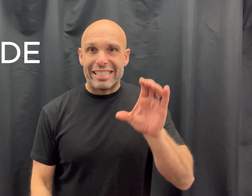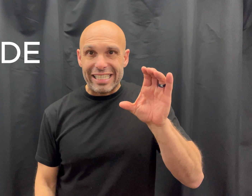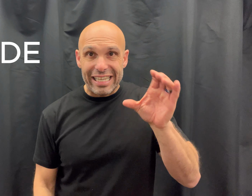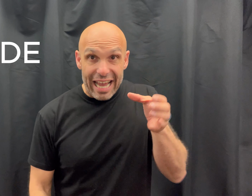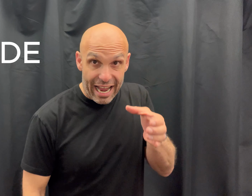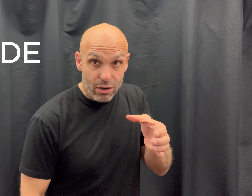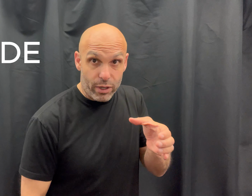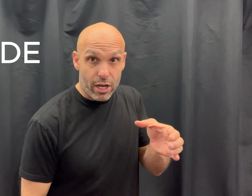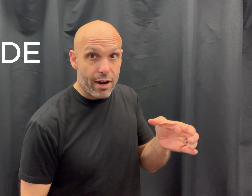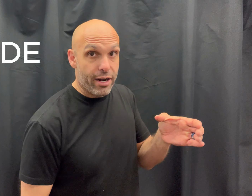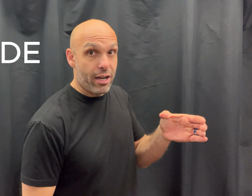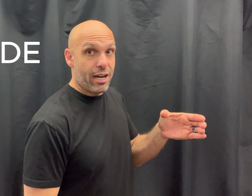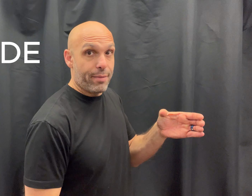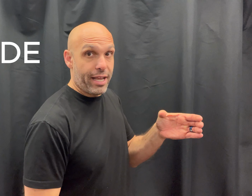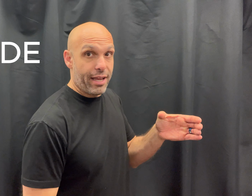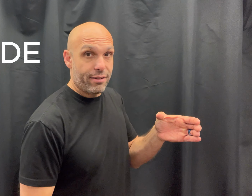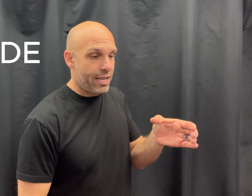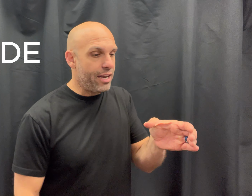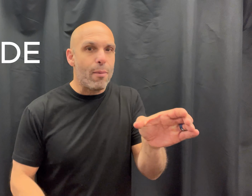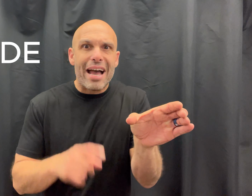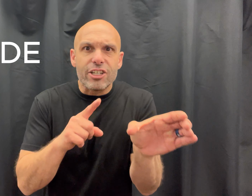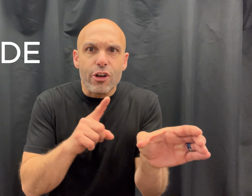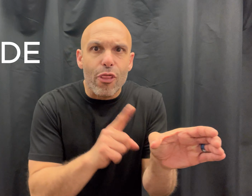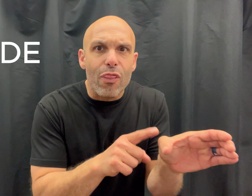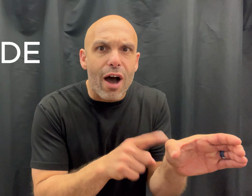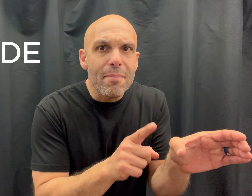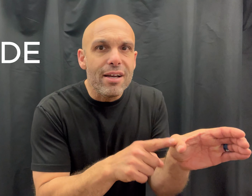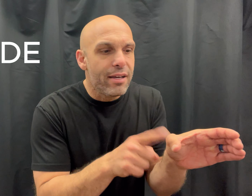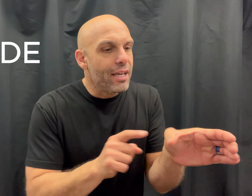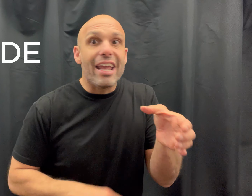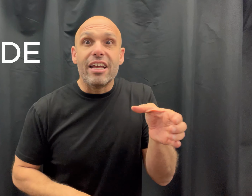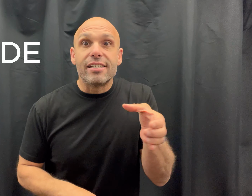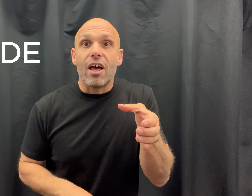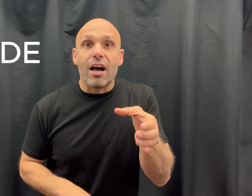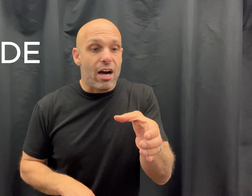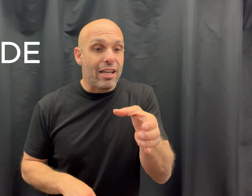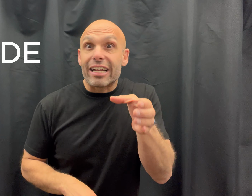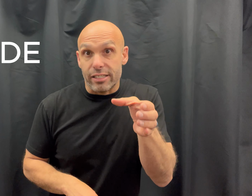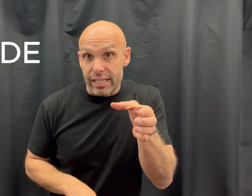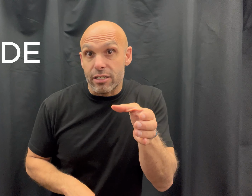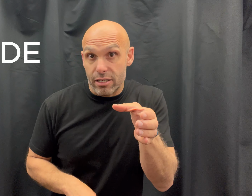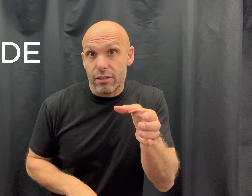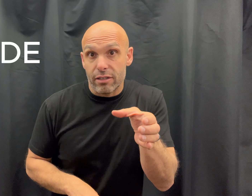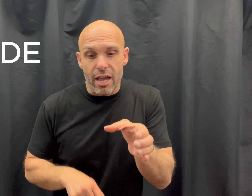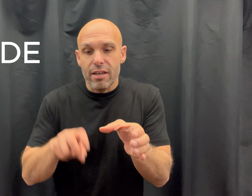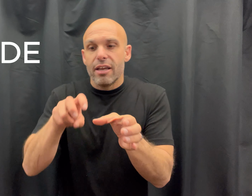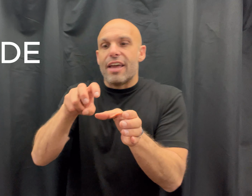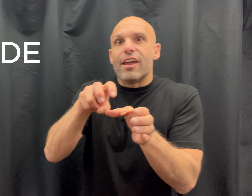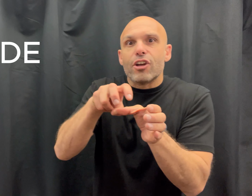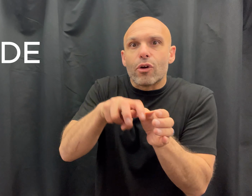C hand with our non-dominant hand, okay? Now imagine your thumb is like a seat, okay? And then you're going to